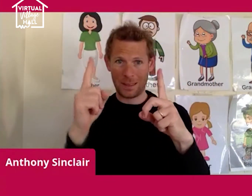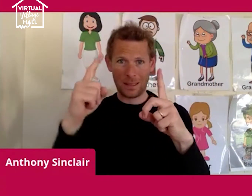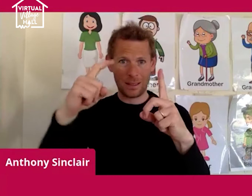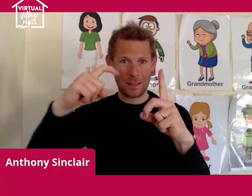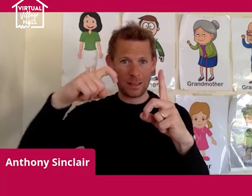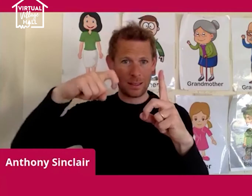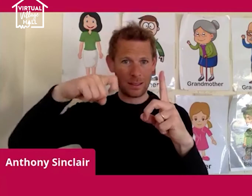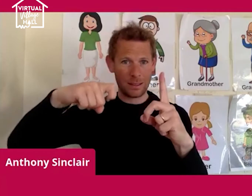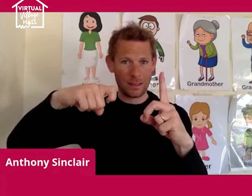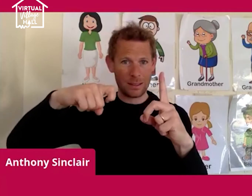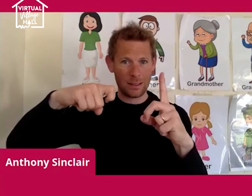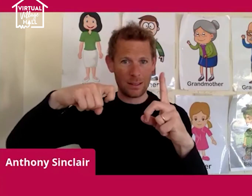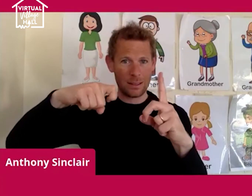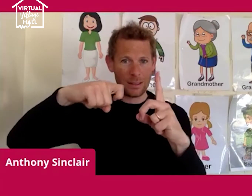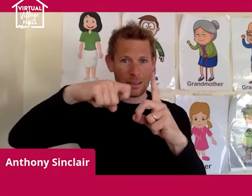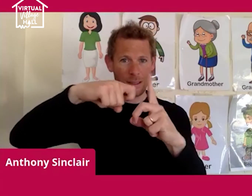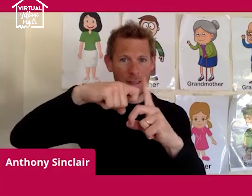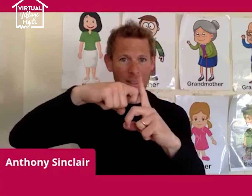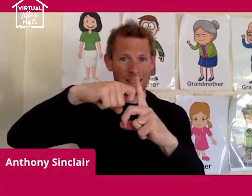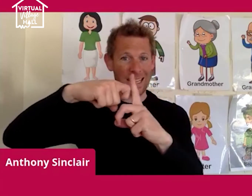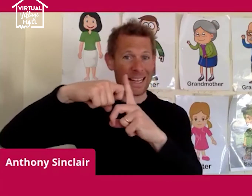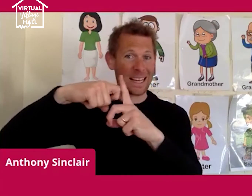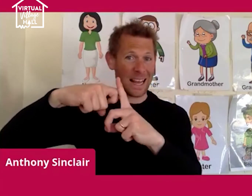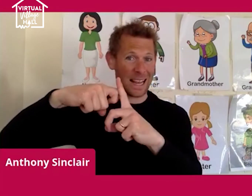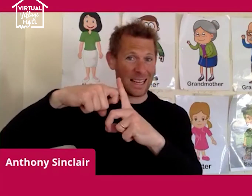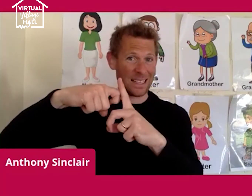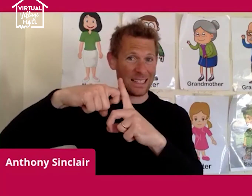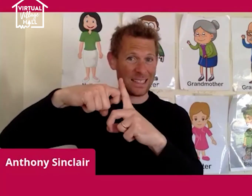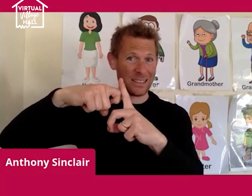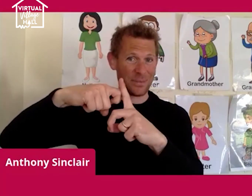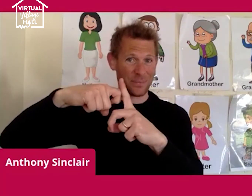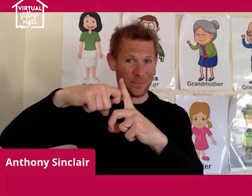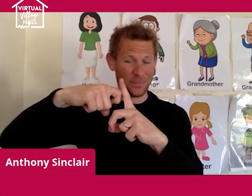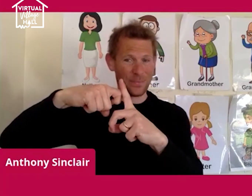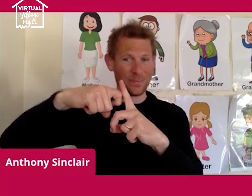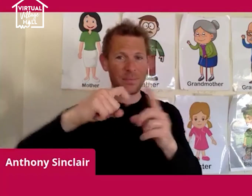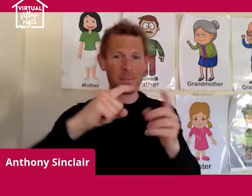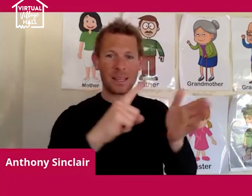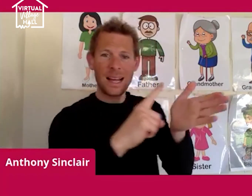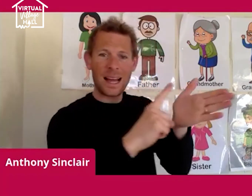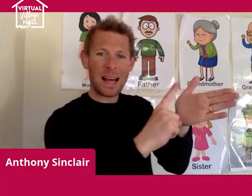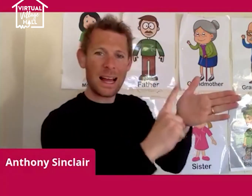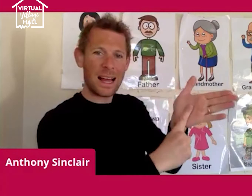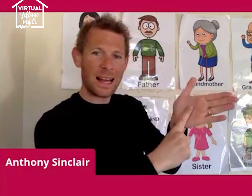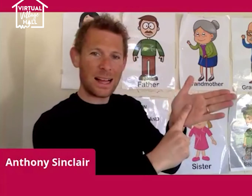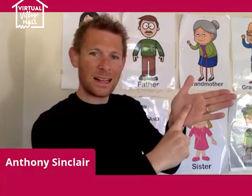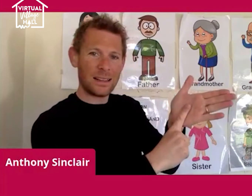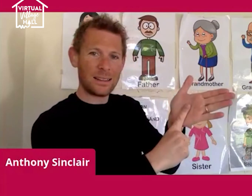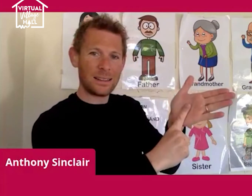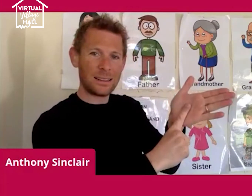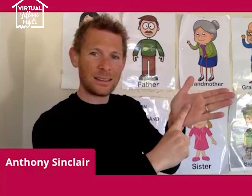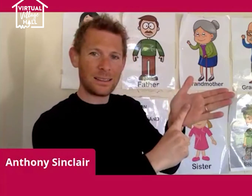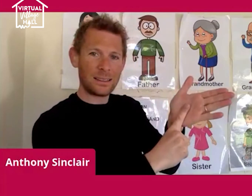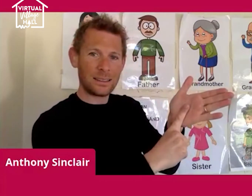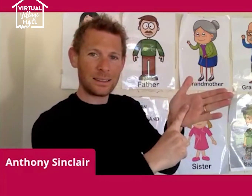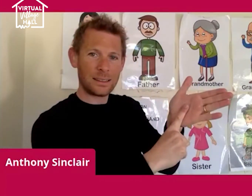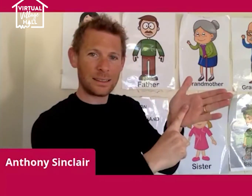Now, so it's the hand that you write with goes into a crooked finger and connects to the finger on the other hand. L,